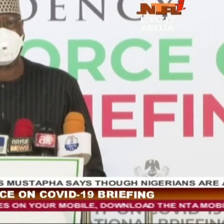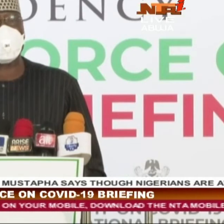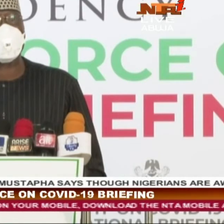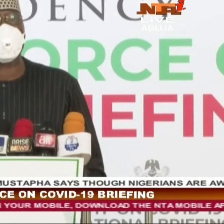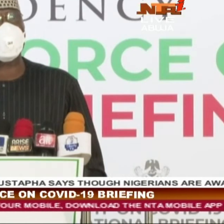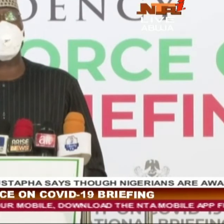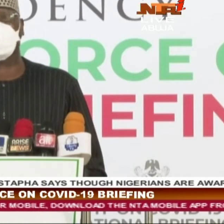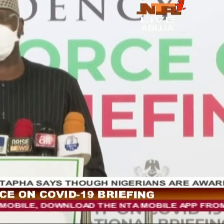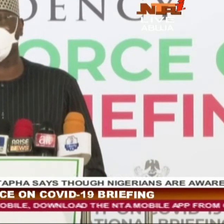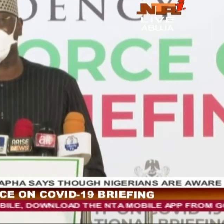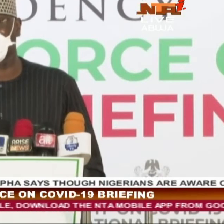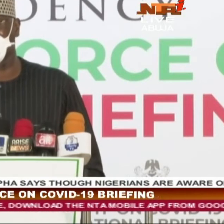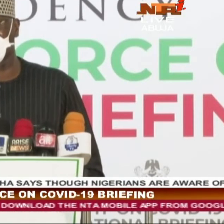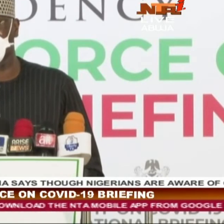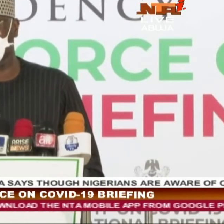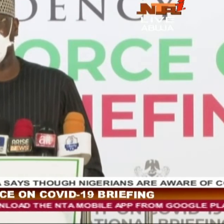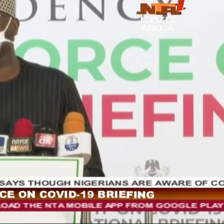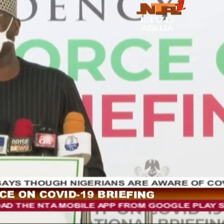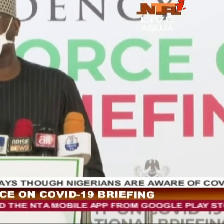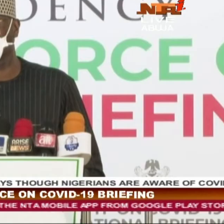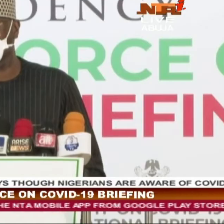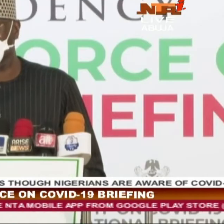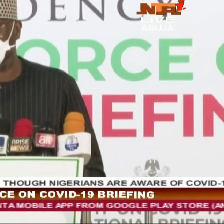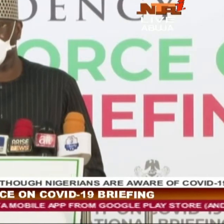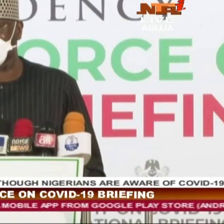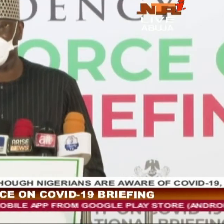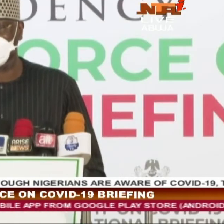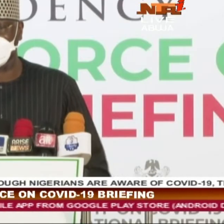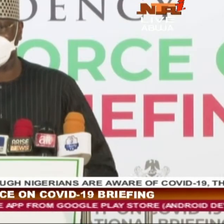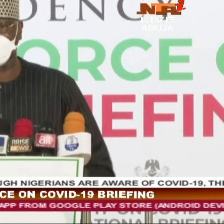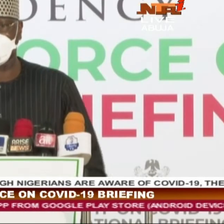I think there's basically increase on everything,